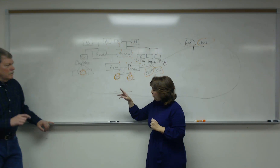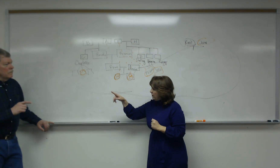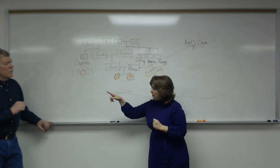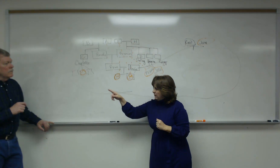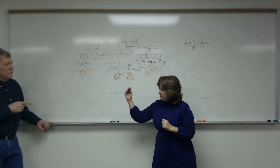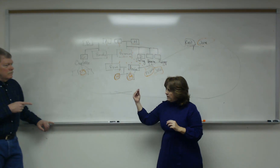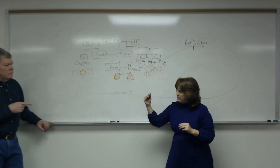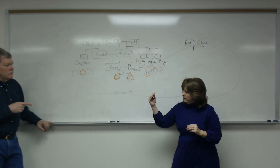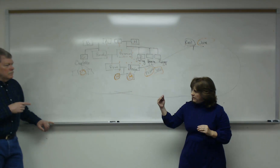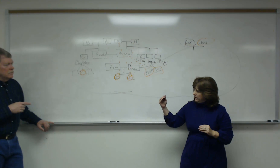Oh.